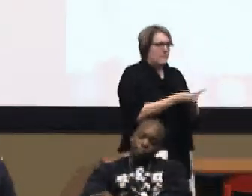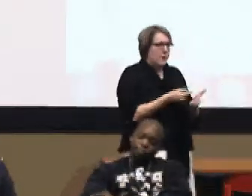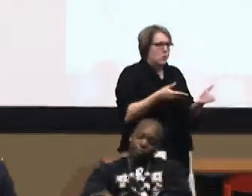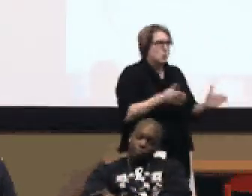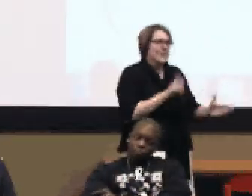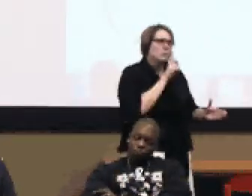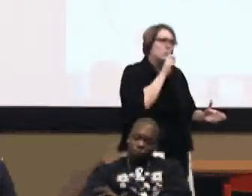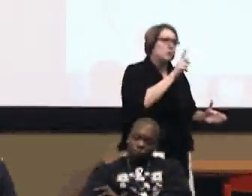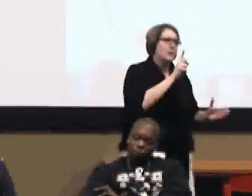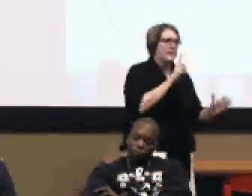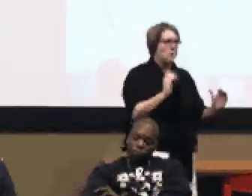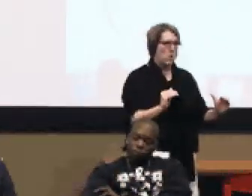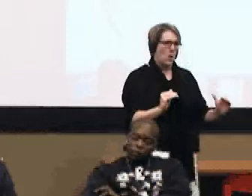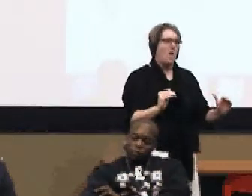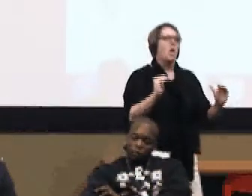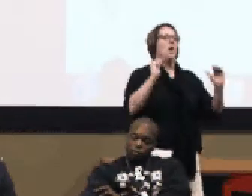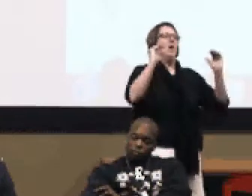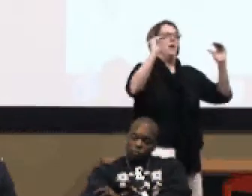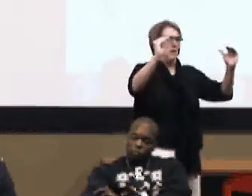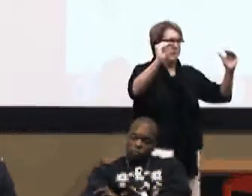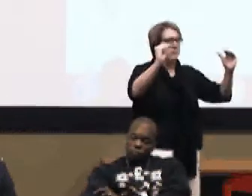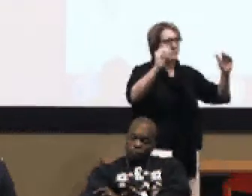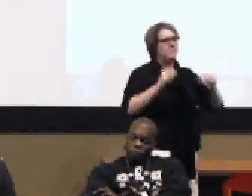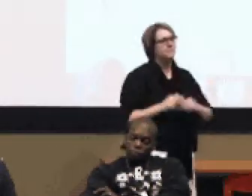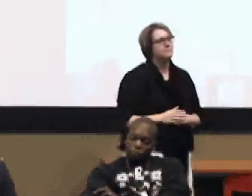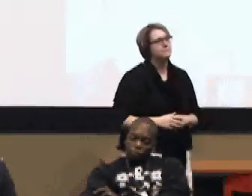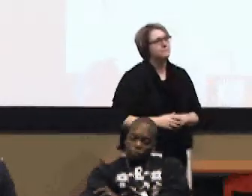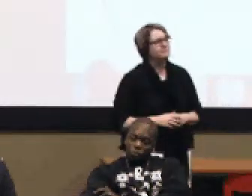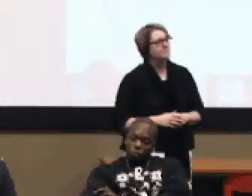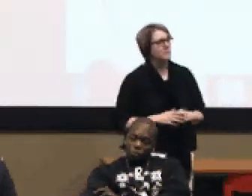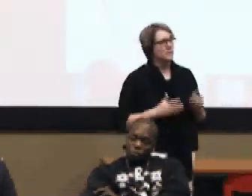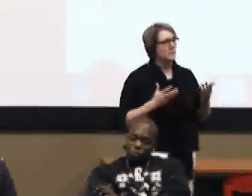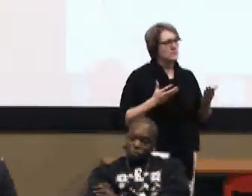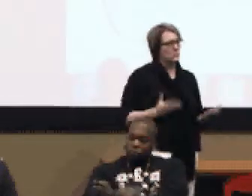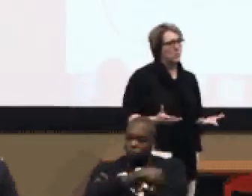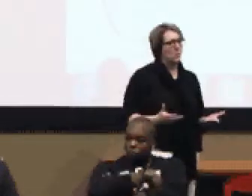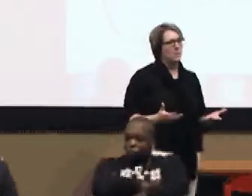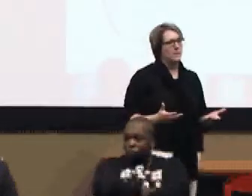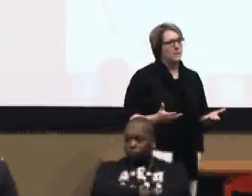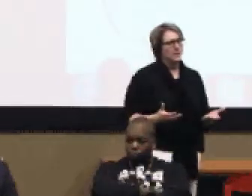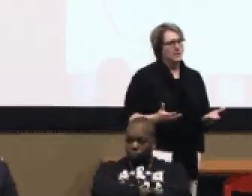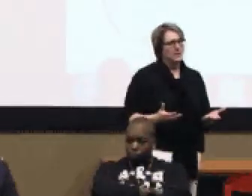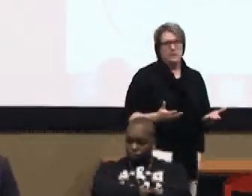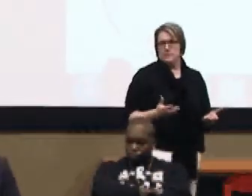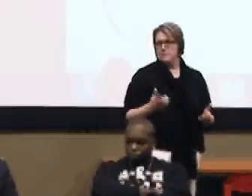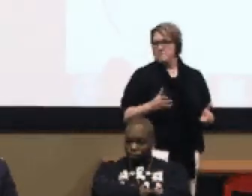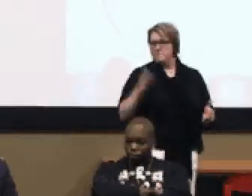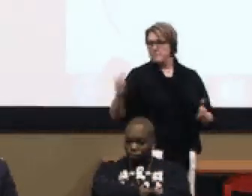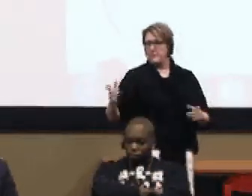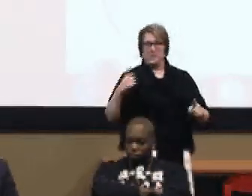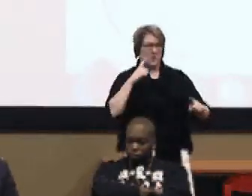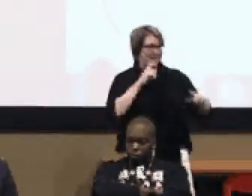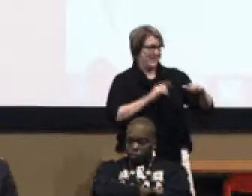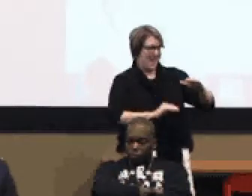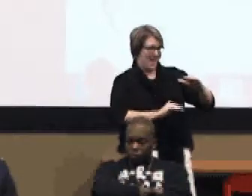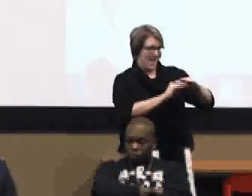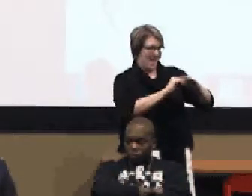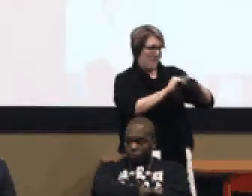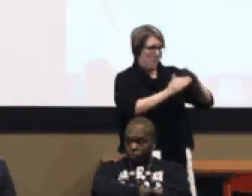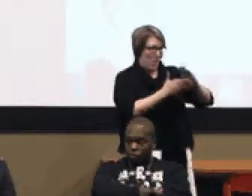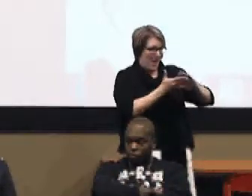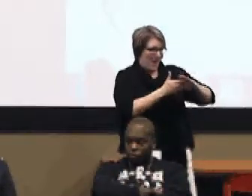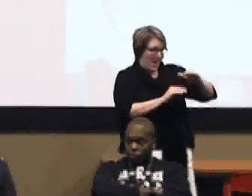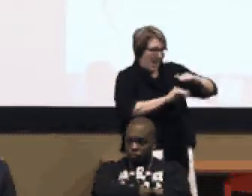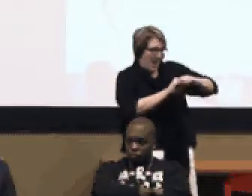way to really sort of scale it up. And so, I mean, it's You kind of hit a ceiling where it's like,